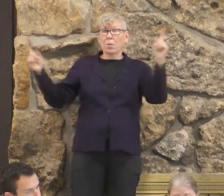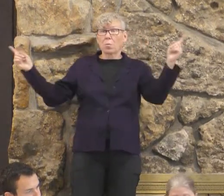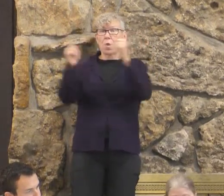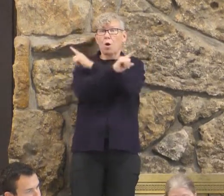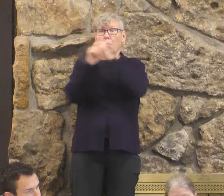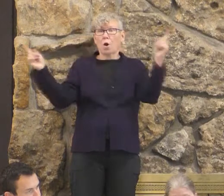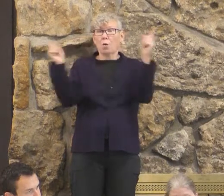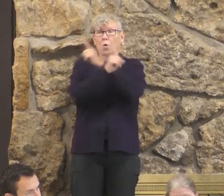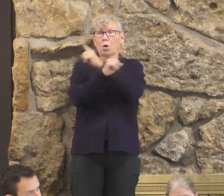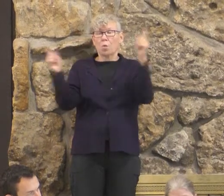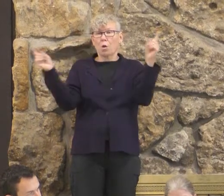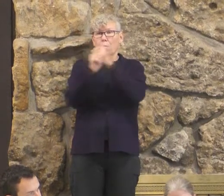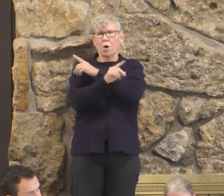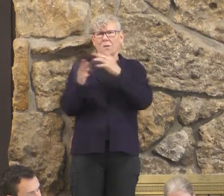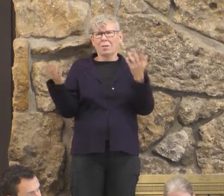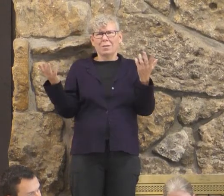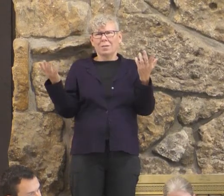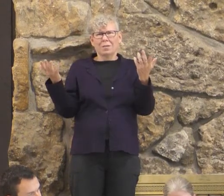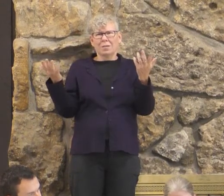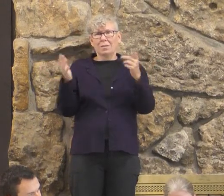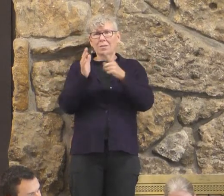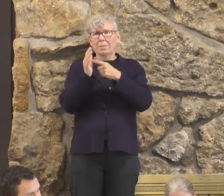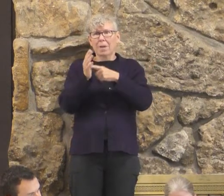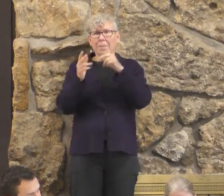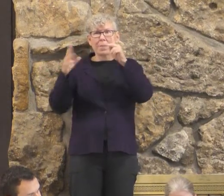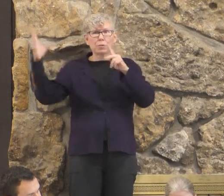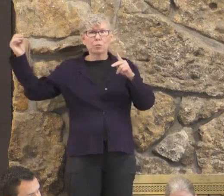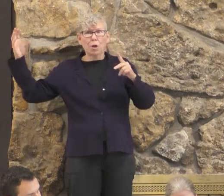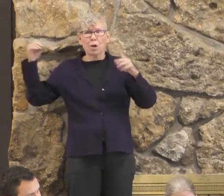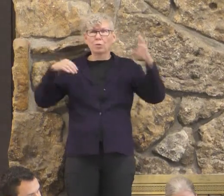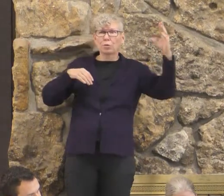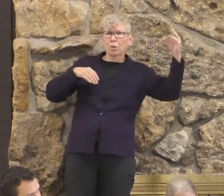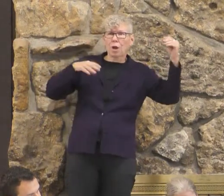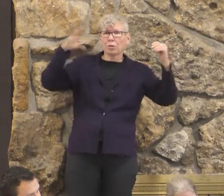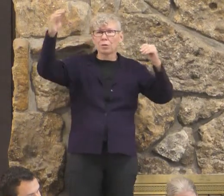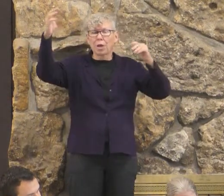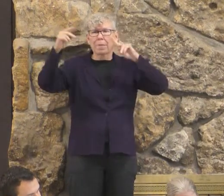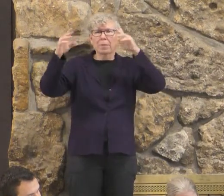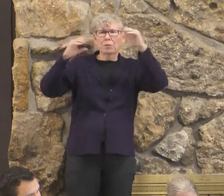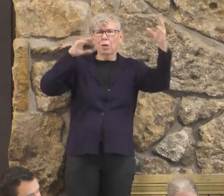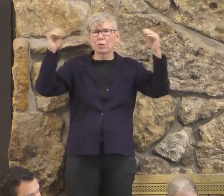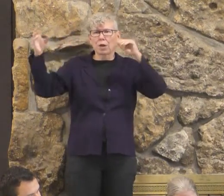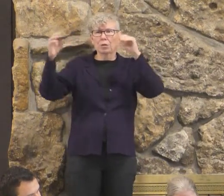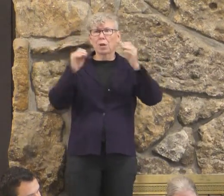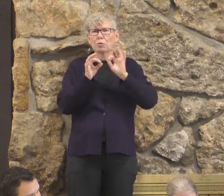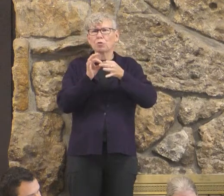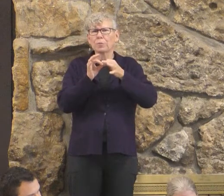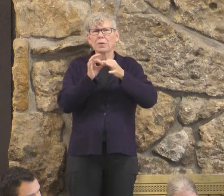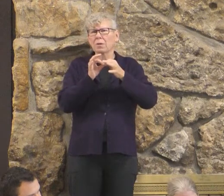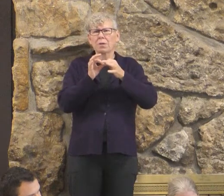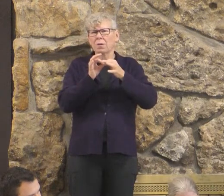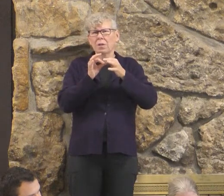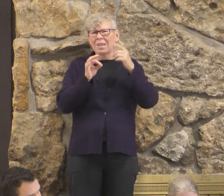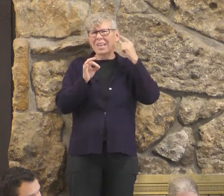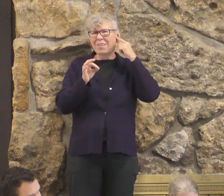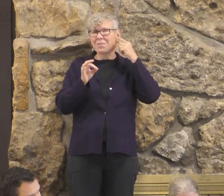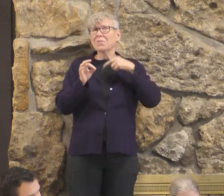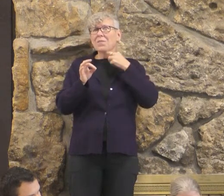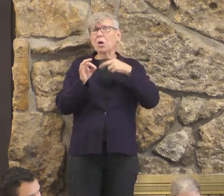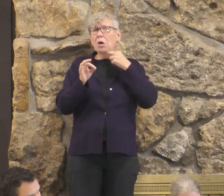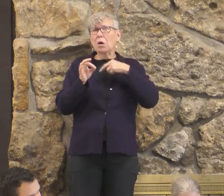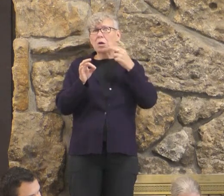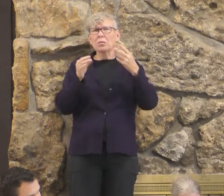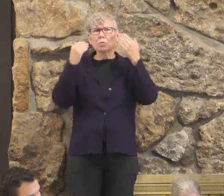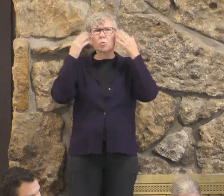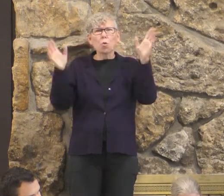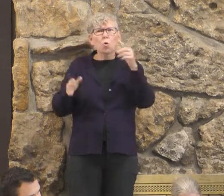that it's the doctor who's off-screen as opposed to the nurse who's off-screen that's saying something. All that interpreter is going to know is that there's a voice coming from somewhere.